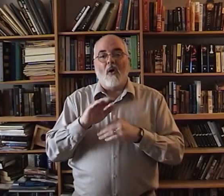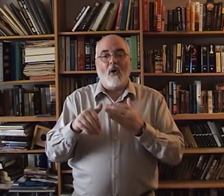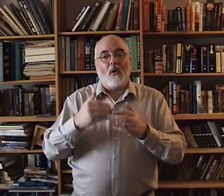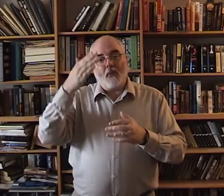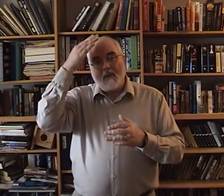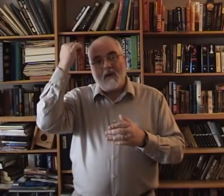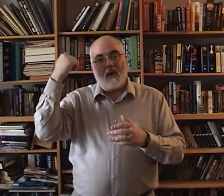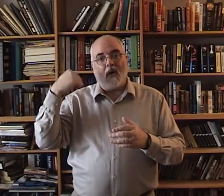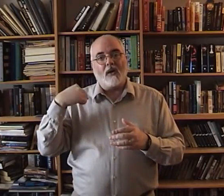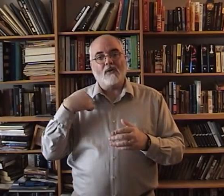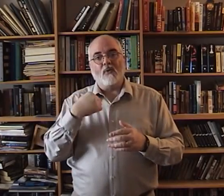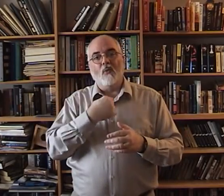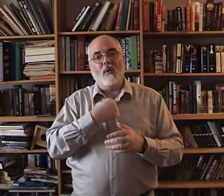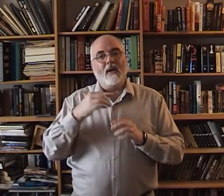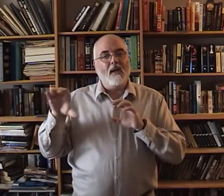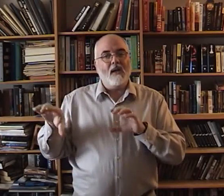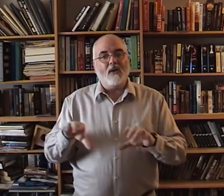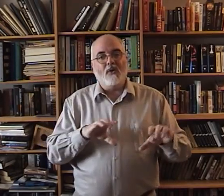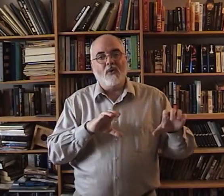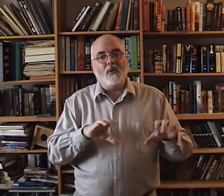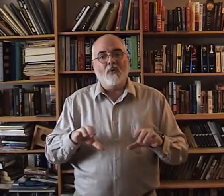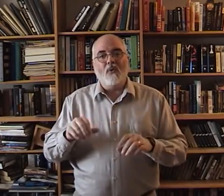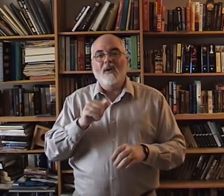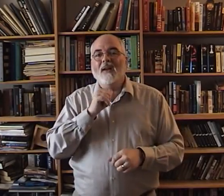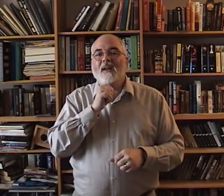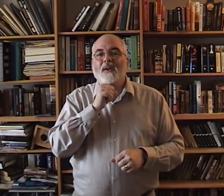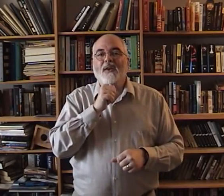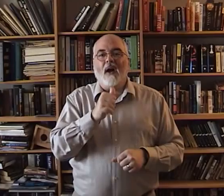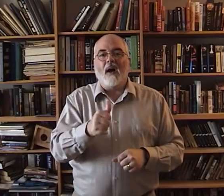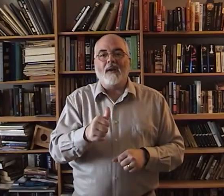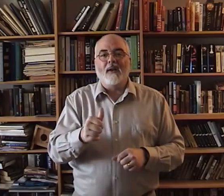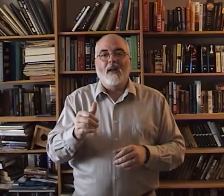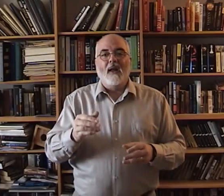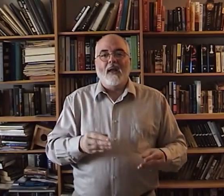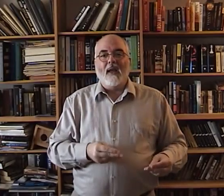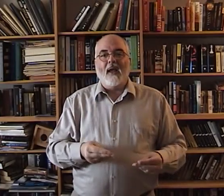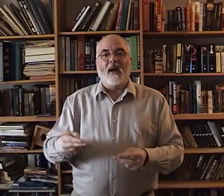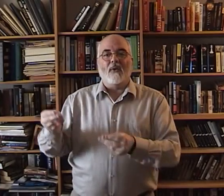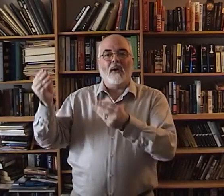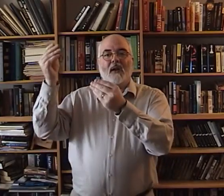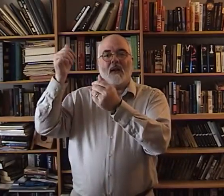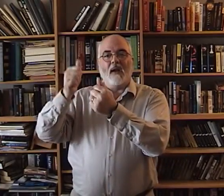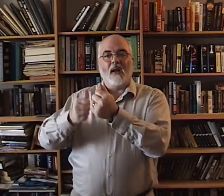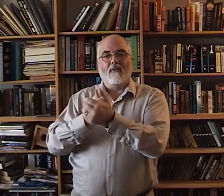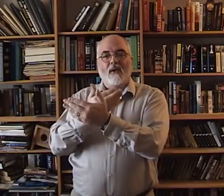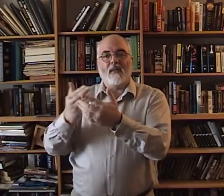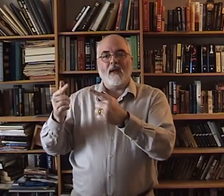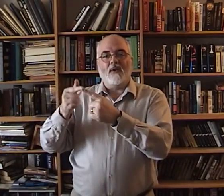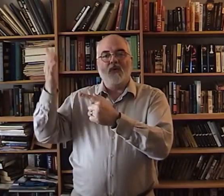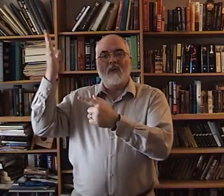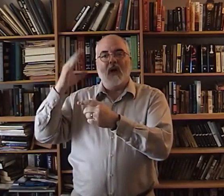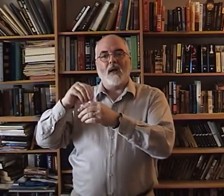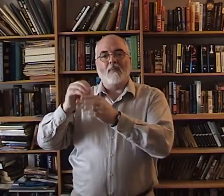all because we do not carry everything to God in